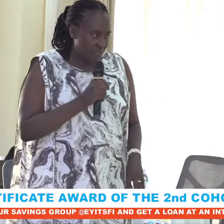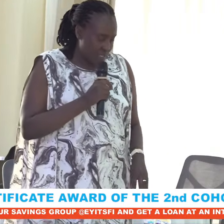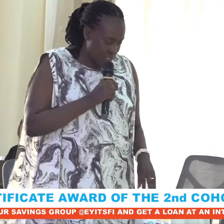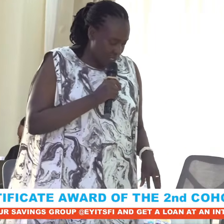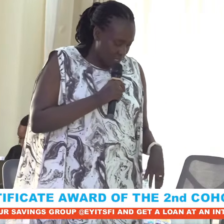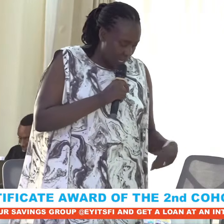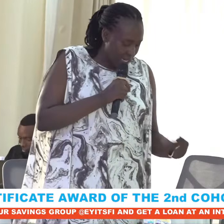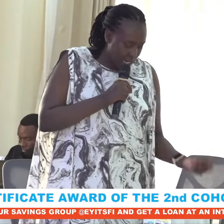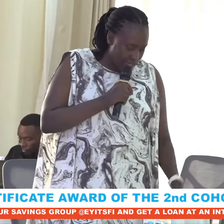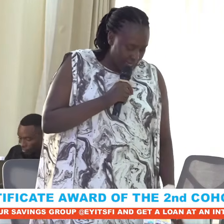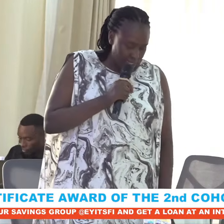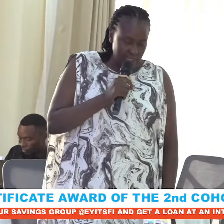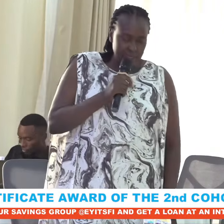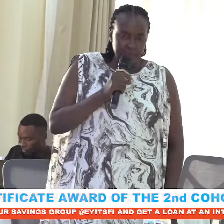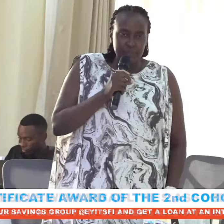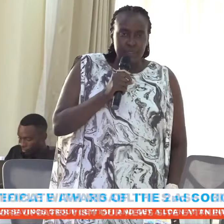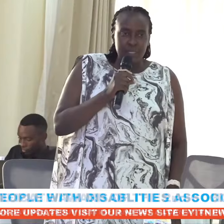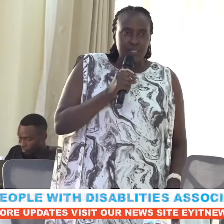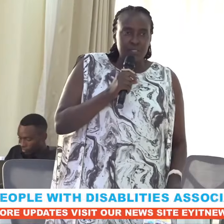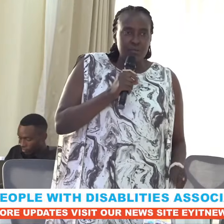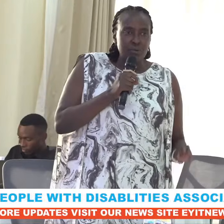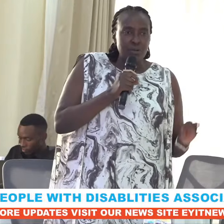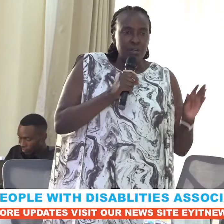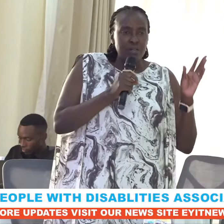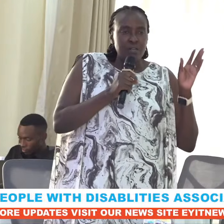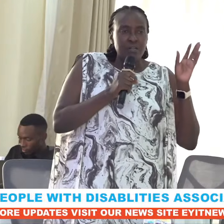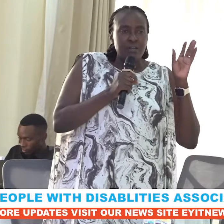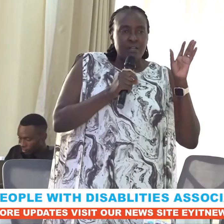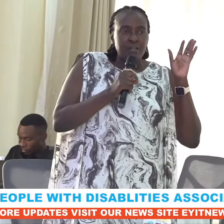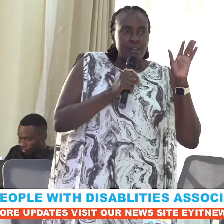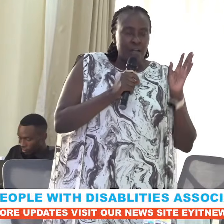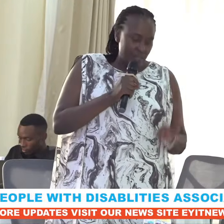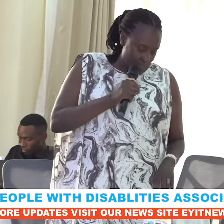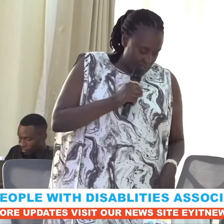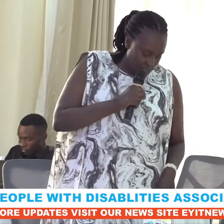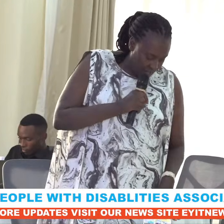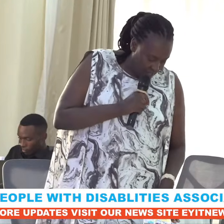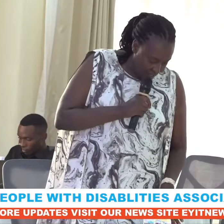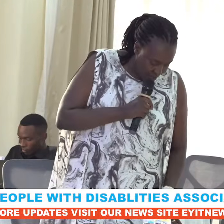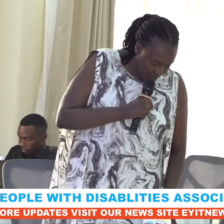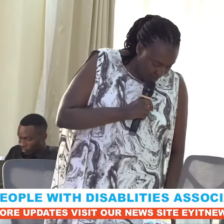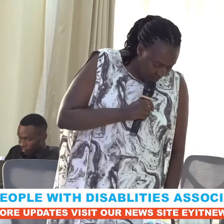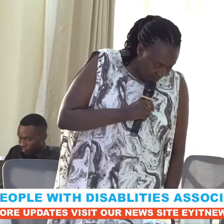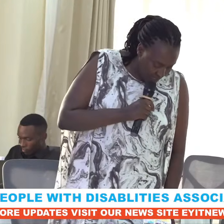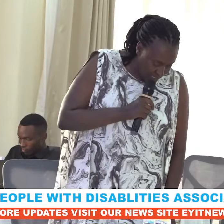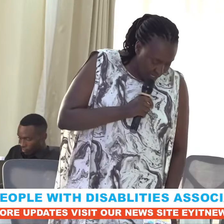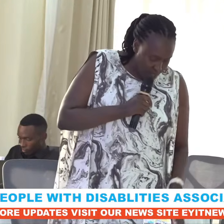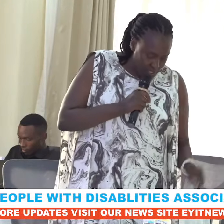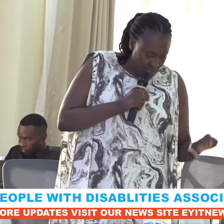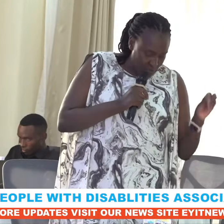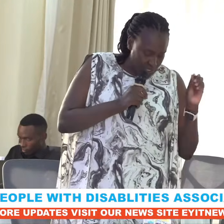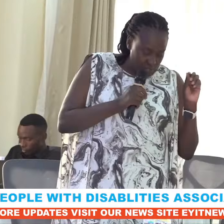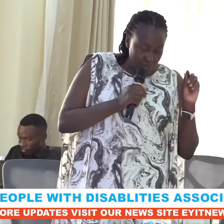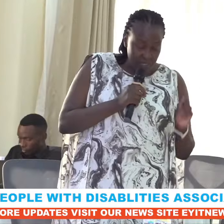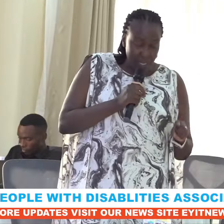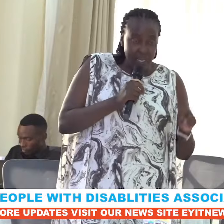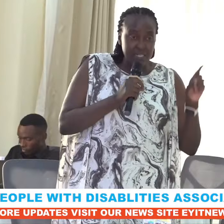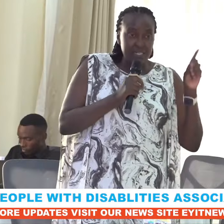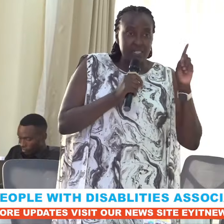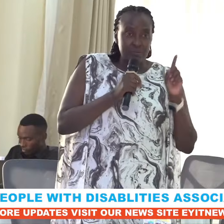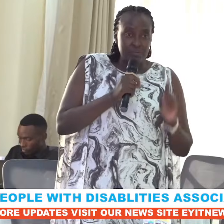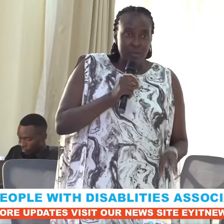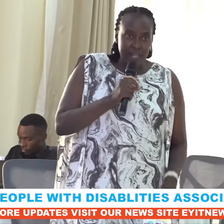HIV, and others. So, and as I talk about that, I really want to